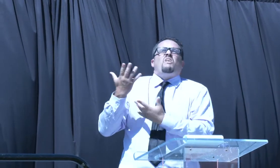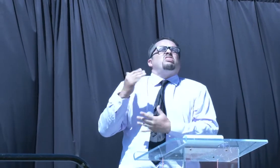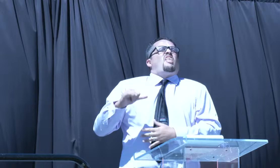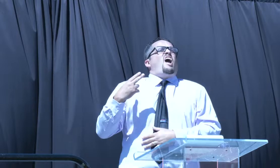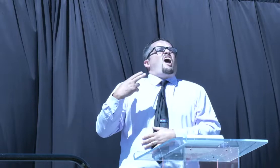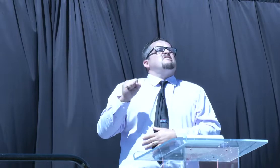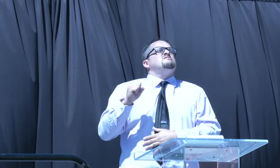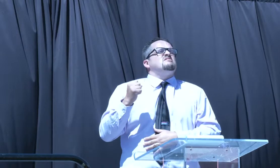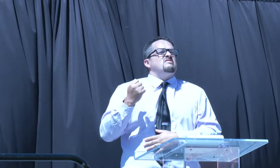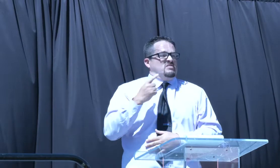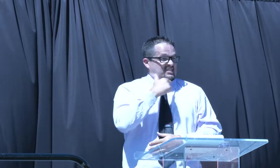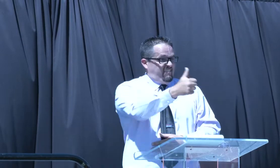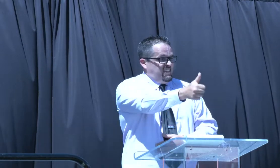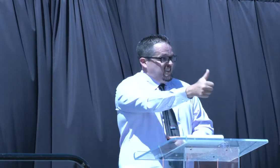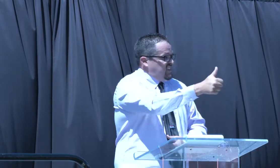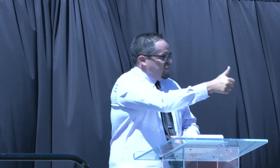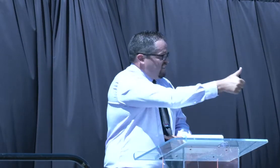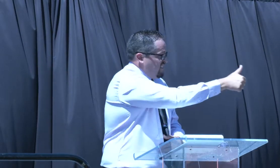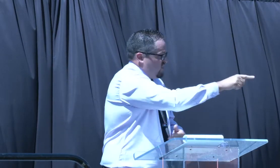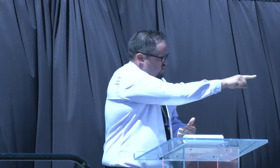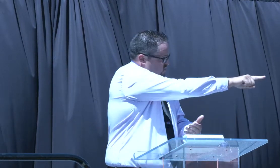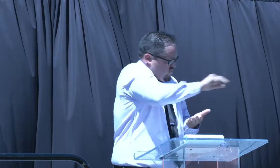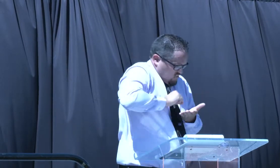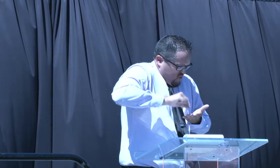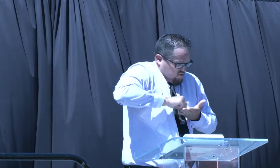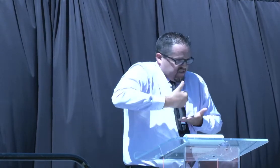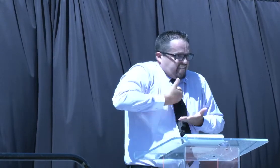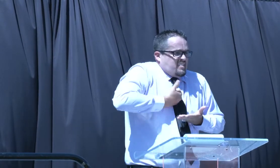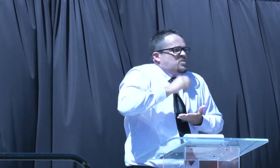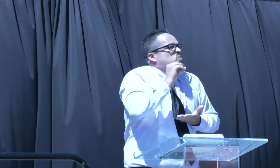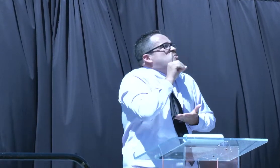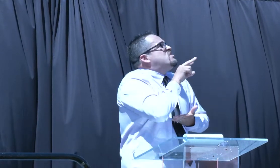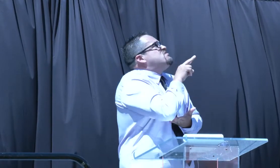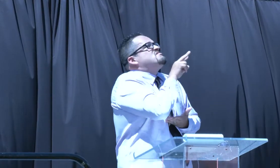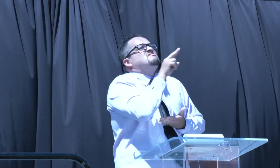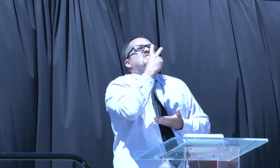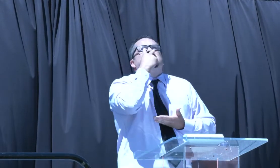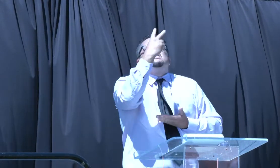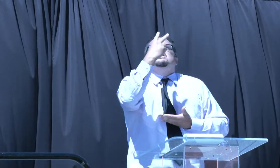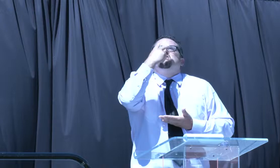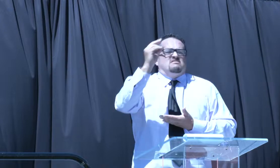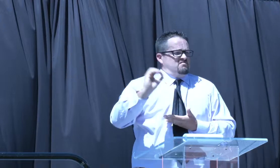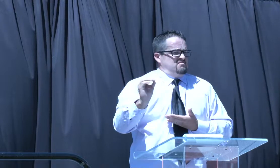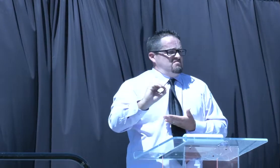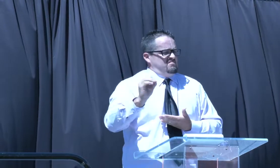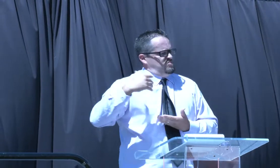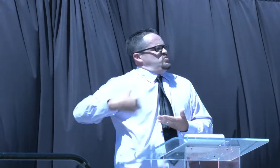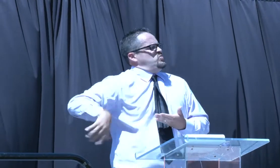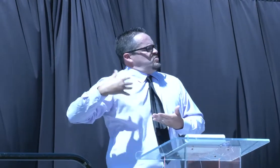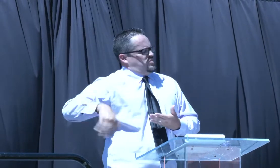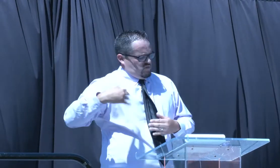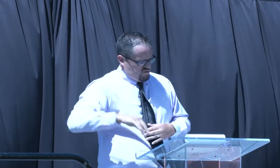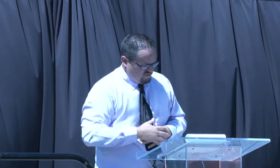But understanding what high school is was uniquely defined by you.